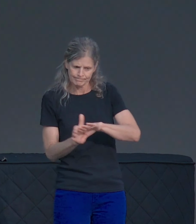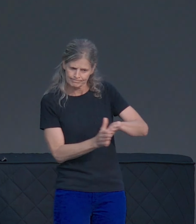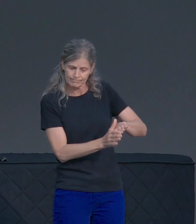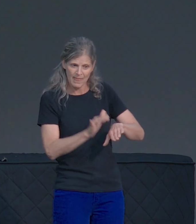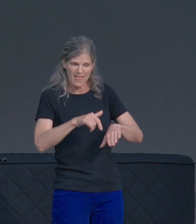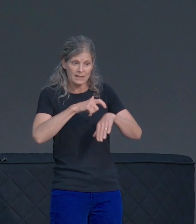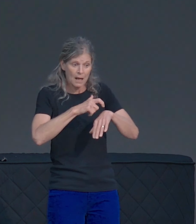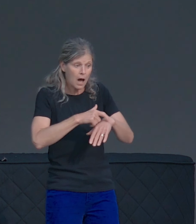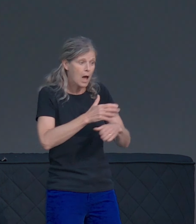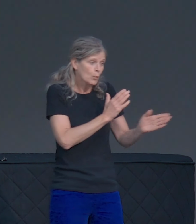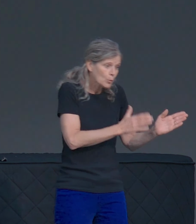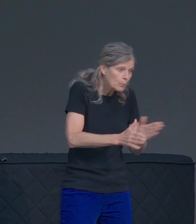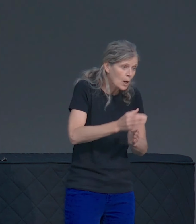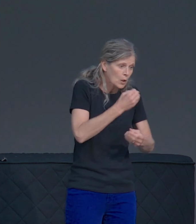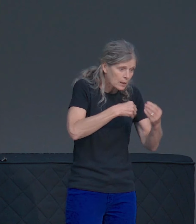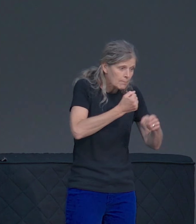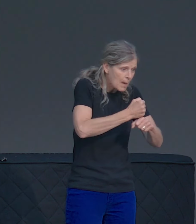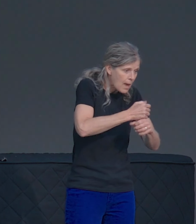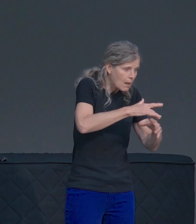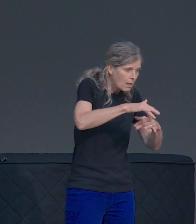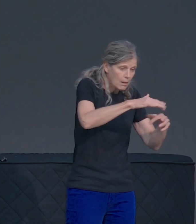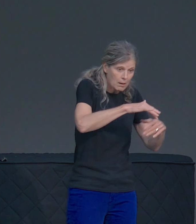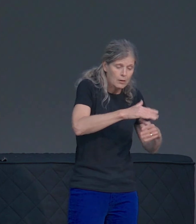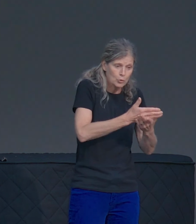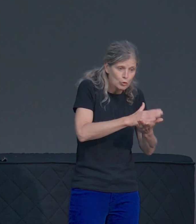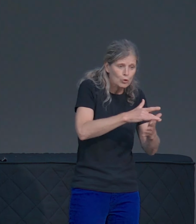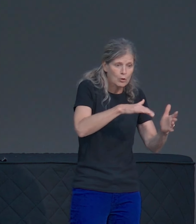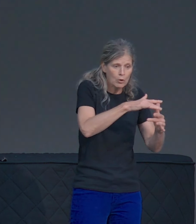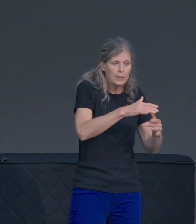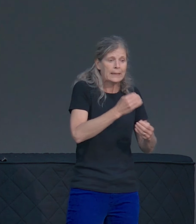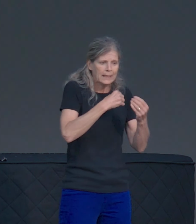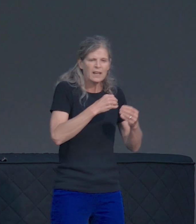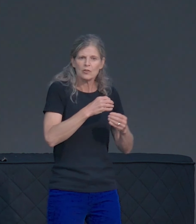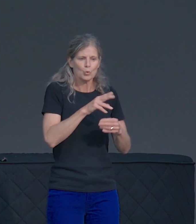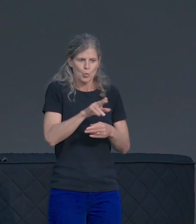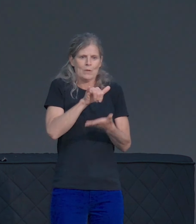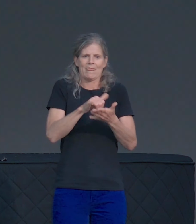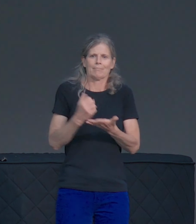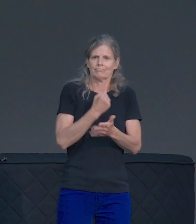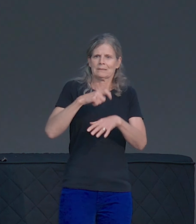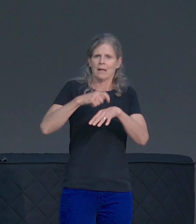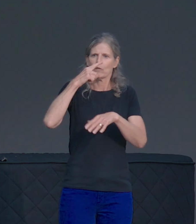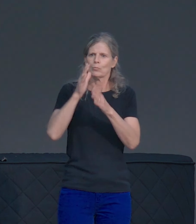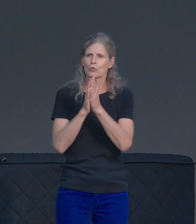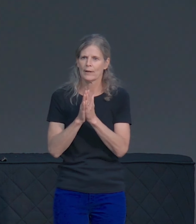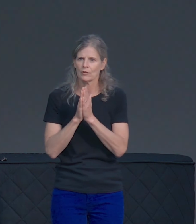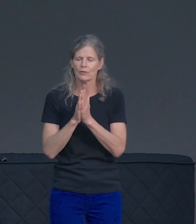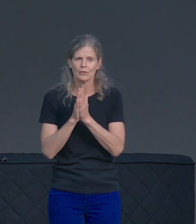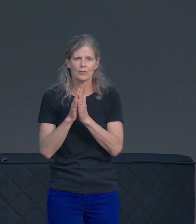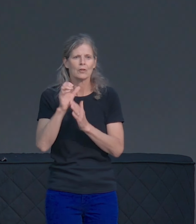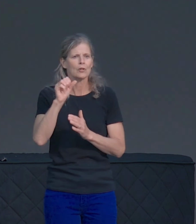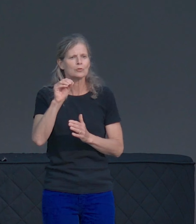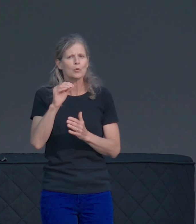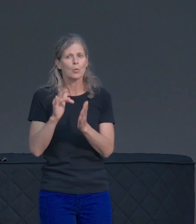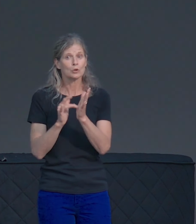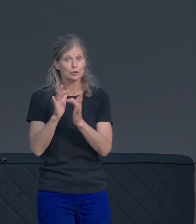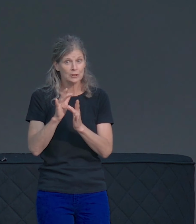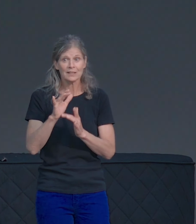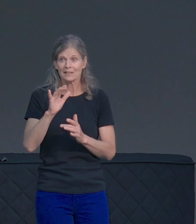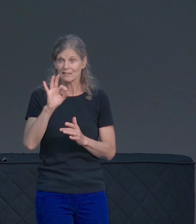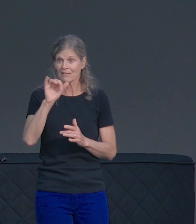time that it would take to prepare to eat for a dedicated time of intense prayer. And so Jesus'